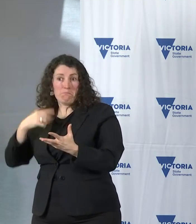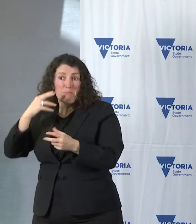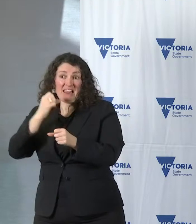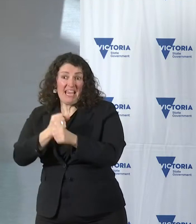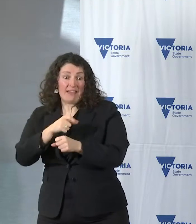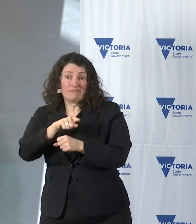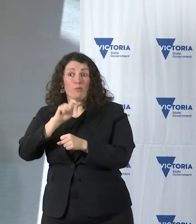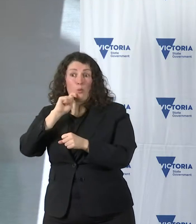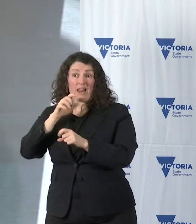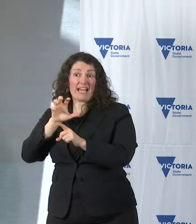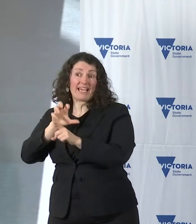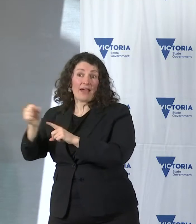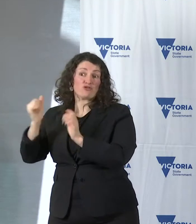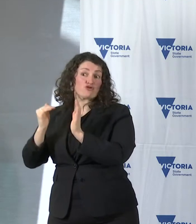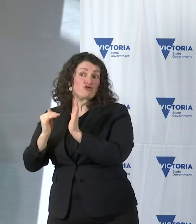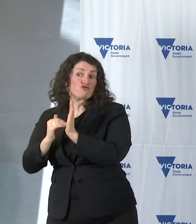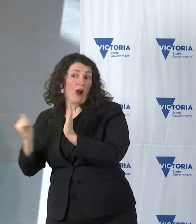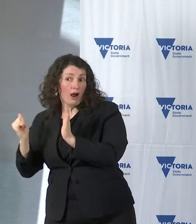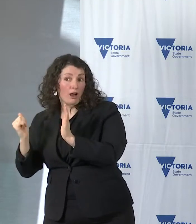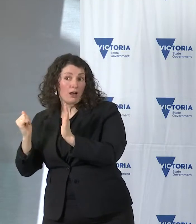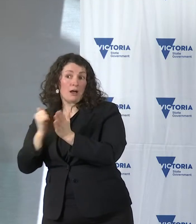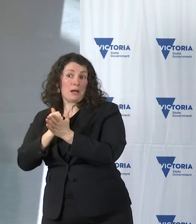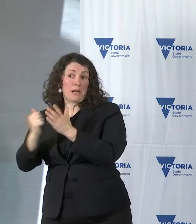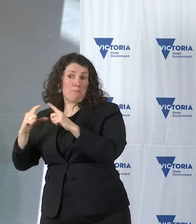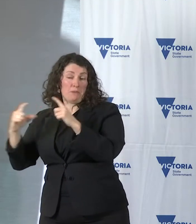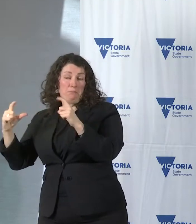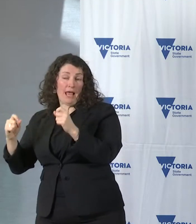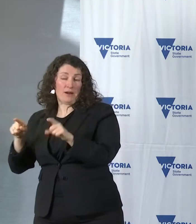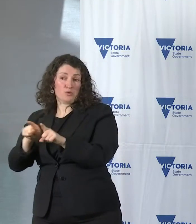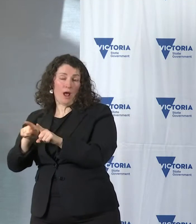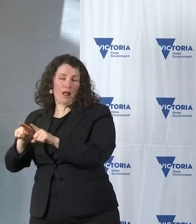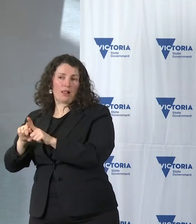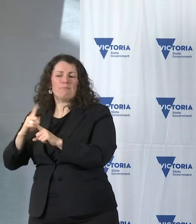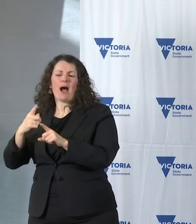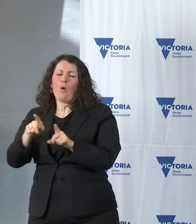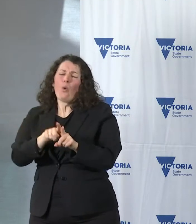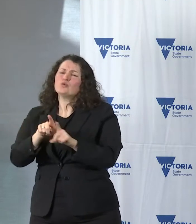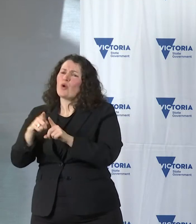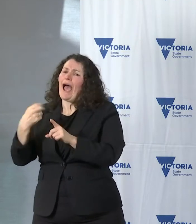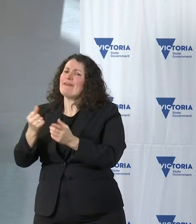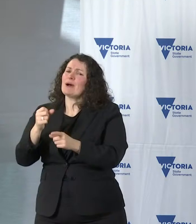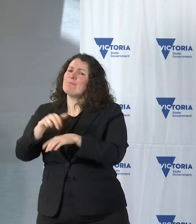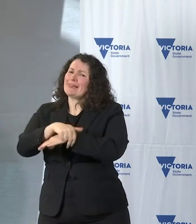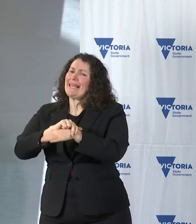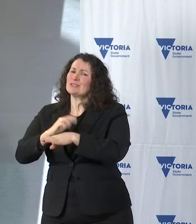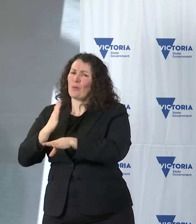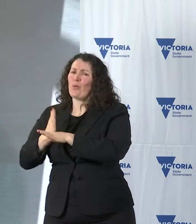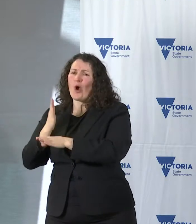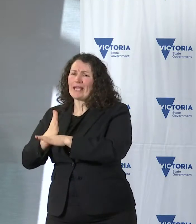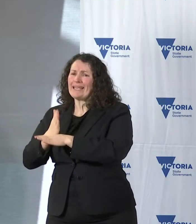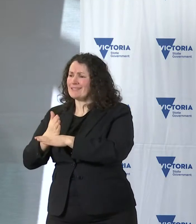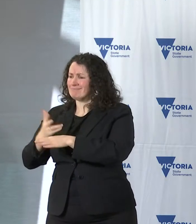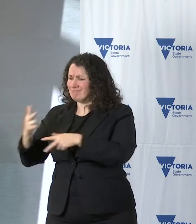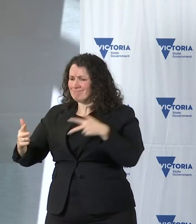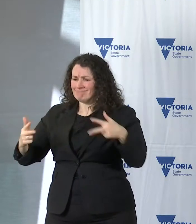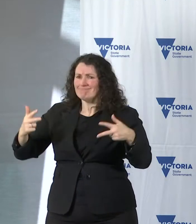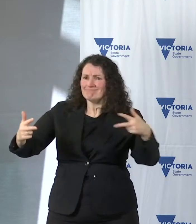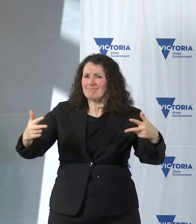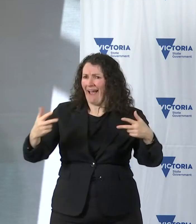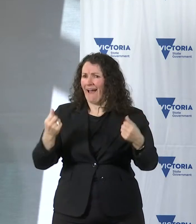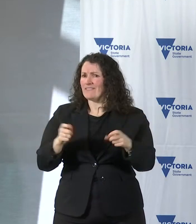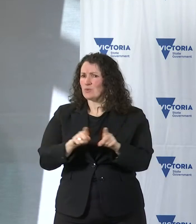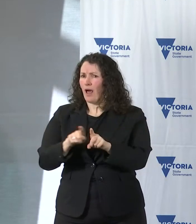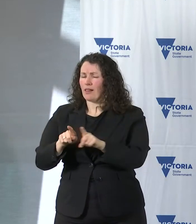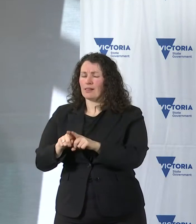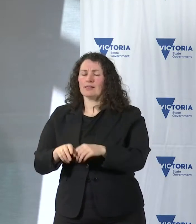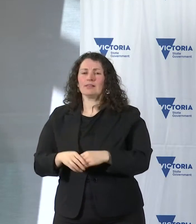me double check and make sure that we have given that right information. Is that something they could do just to make sure that everyone who is travelling over that border has a